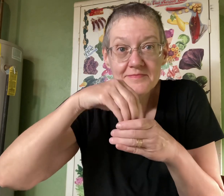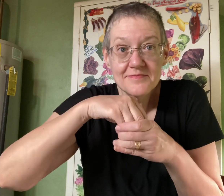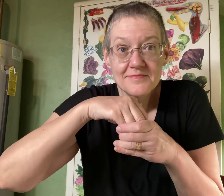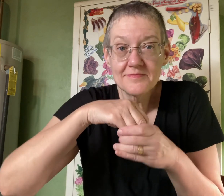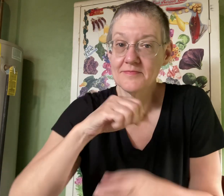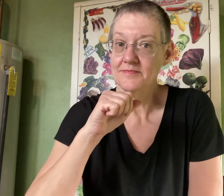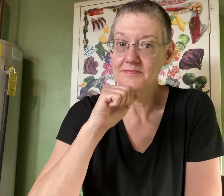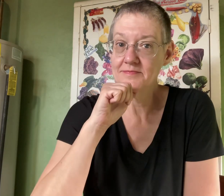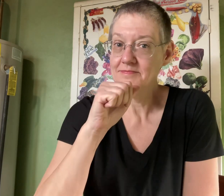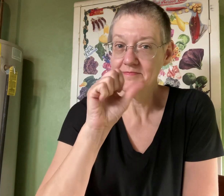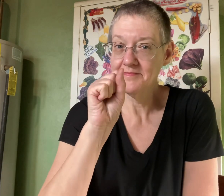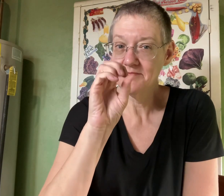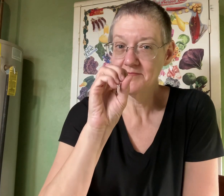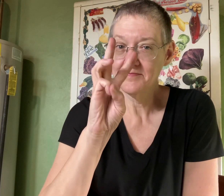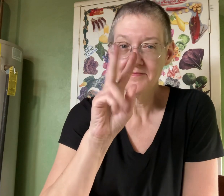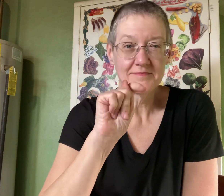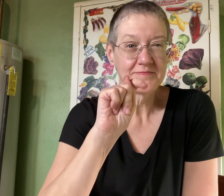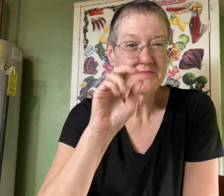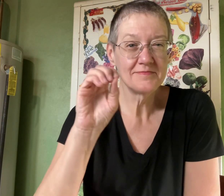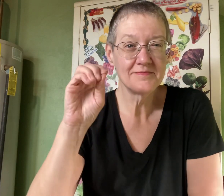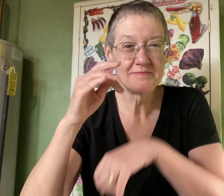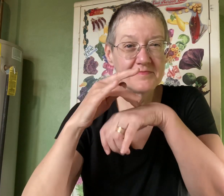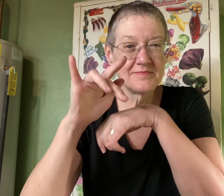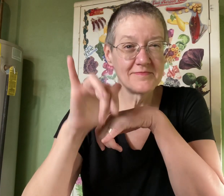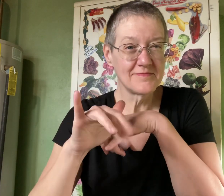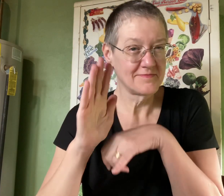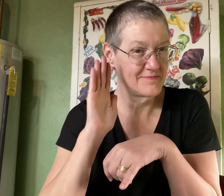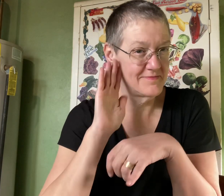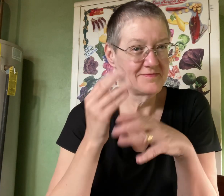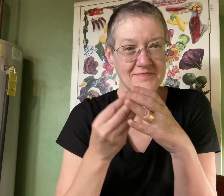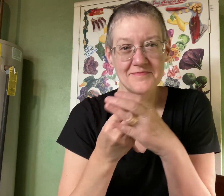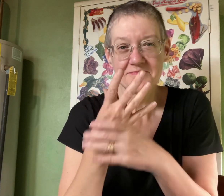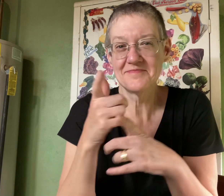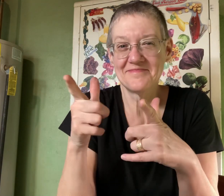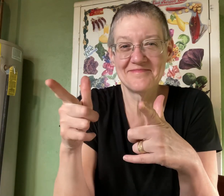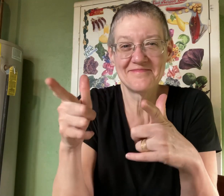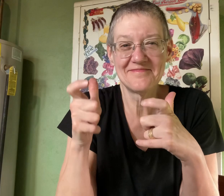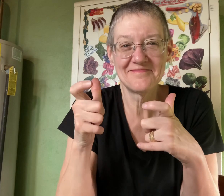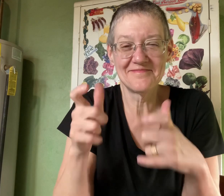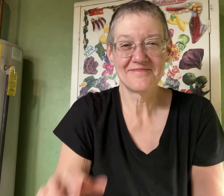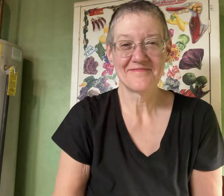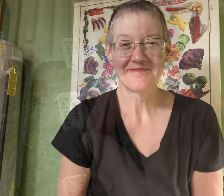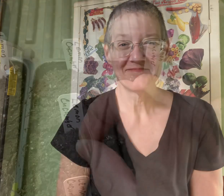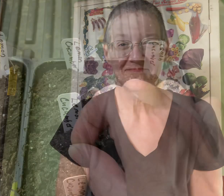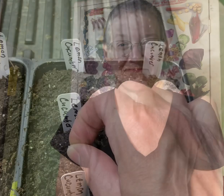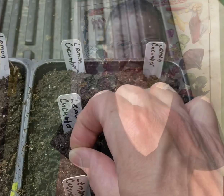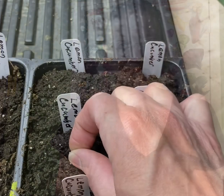If you're like me and you start them indoors, don't start them too early because they're going to grow fast.